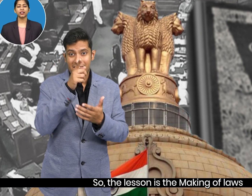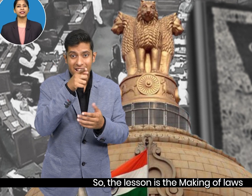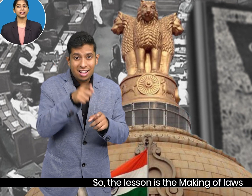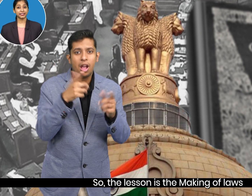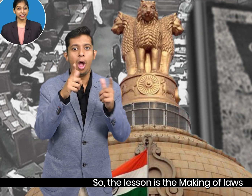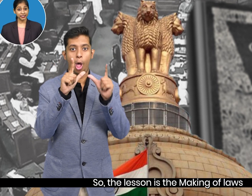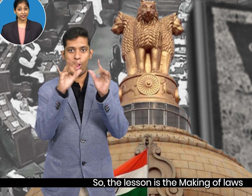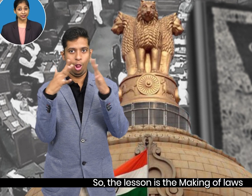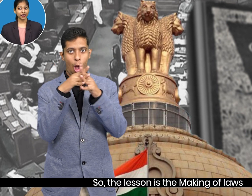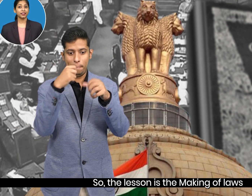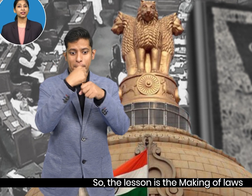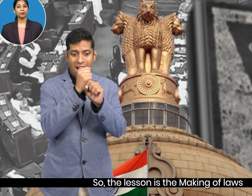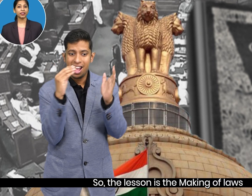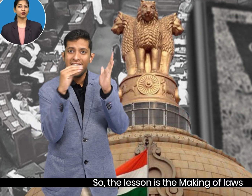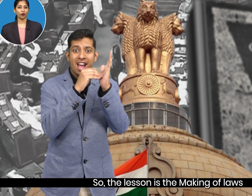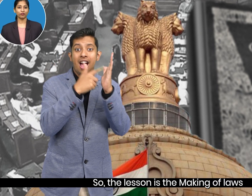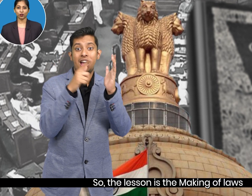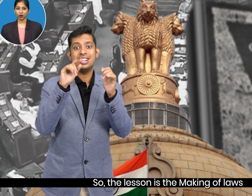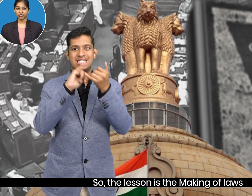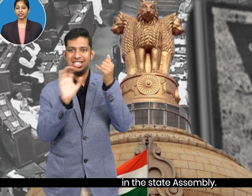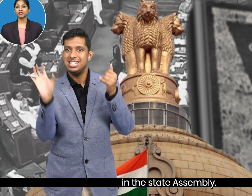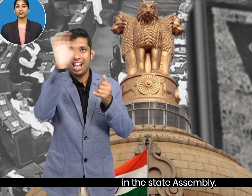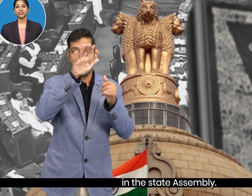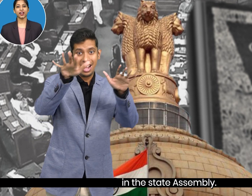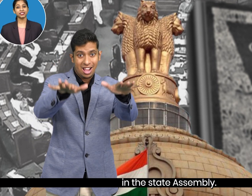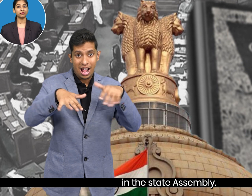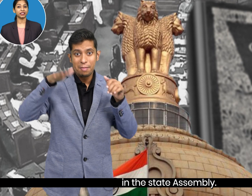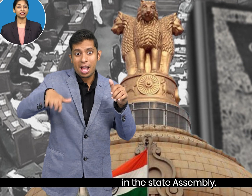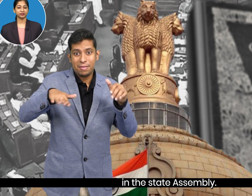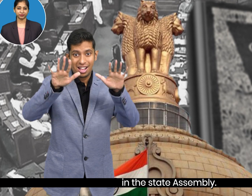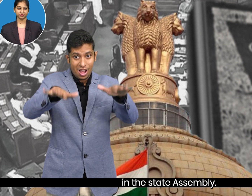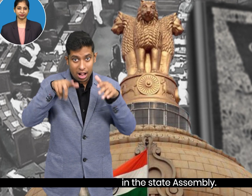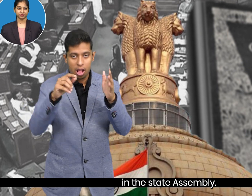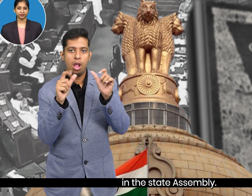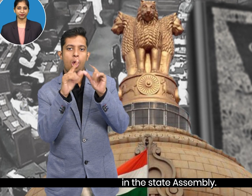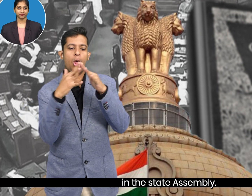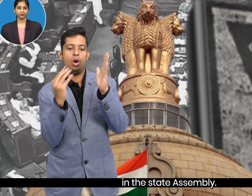So, the lesson is the making of laws in the state assembly.